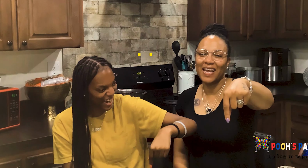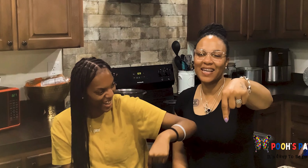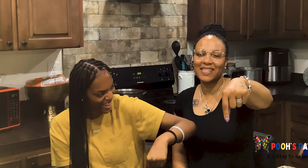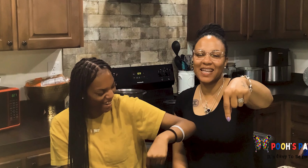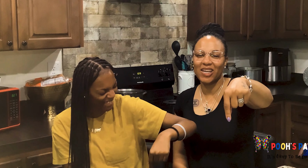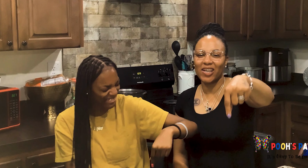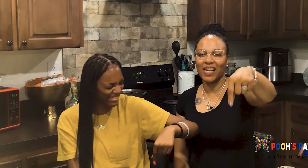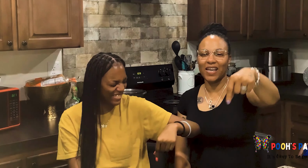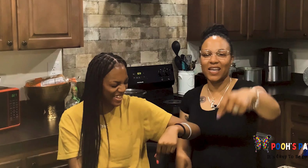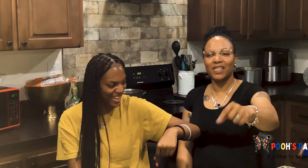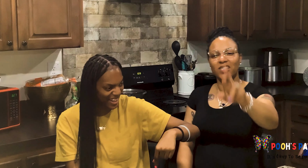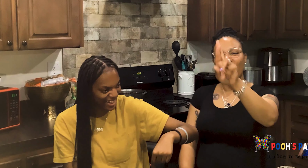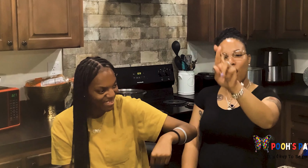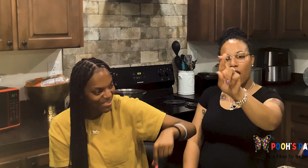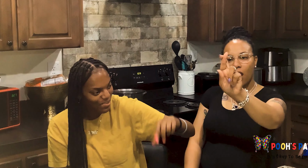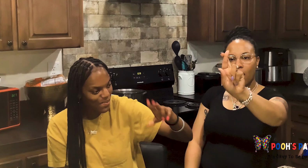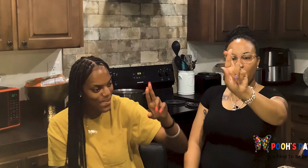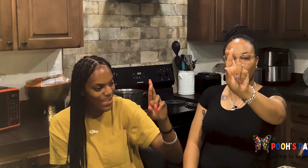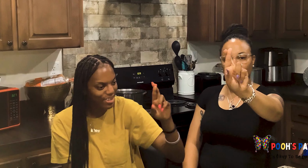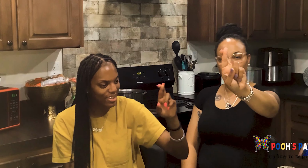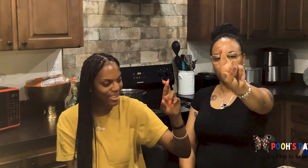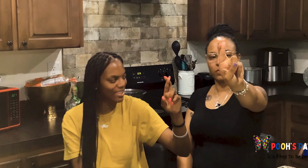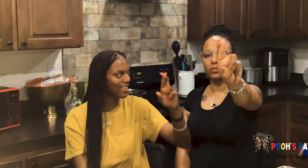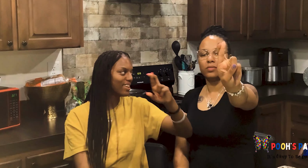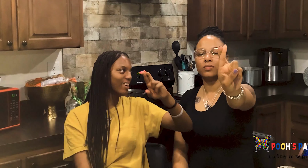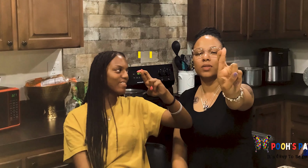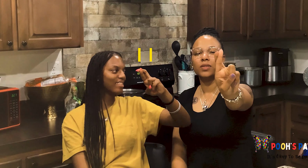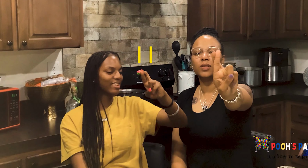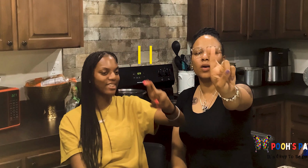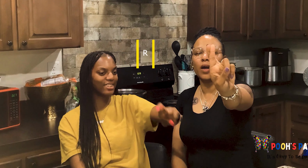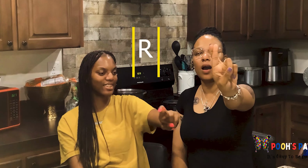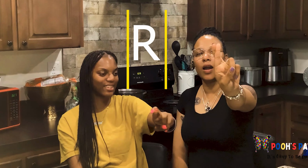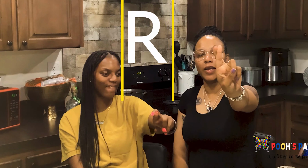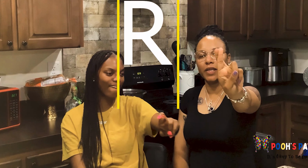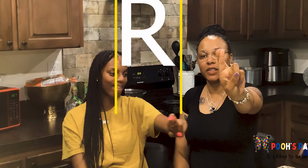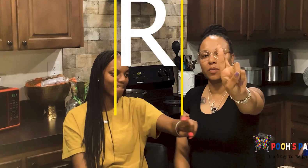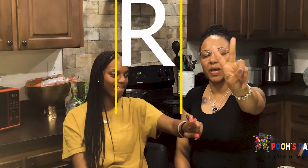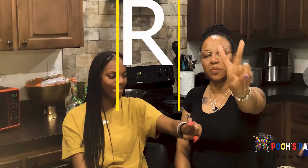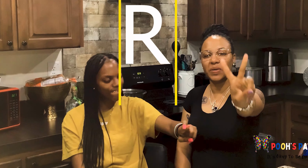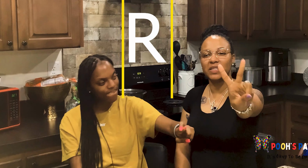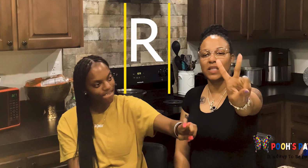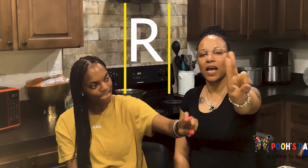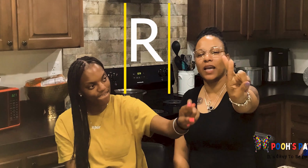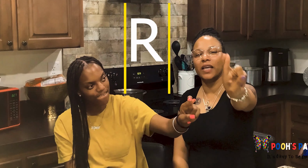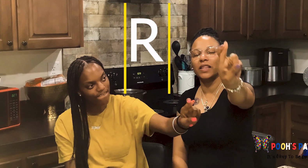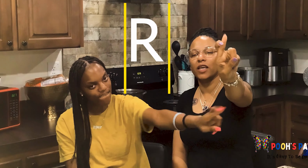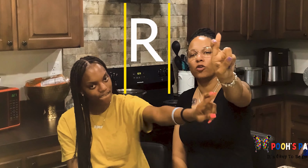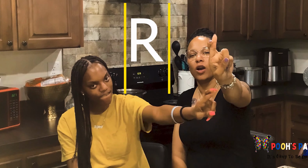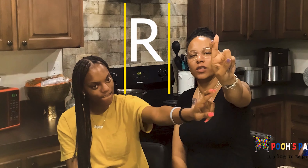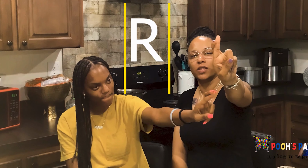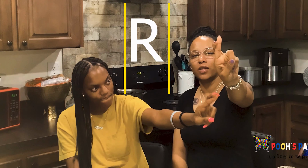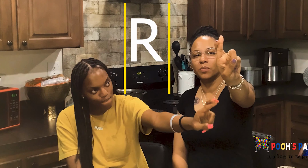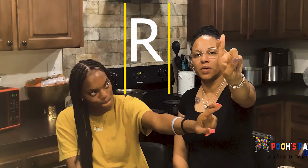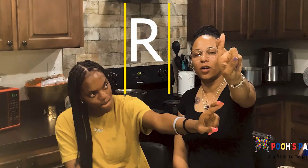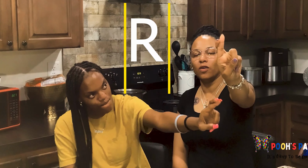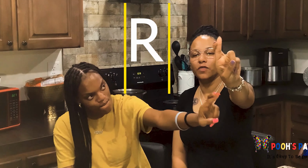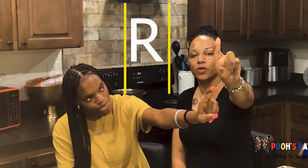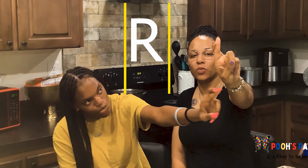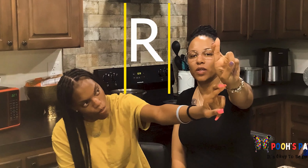Next letter is R. So an R is make a peace sign and then cross them over one